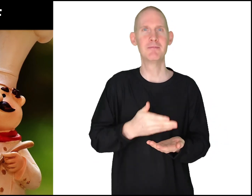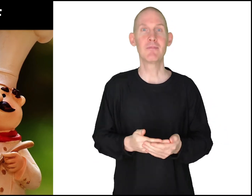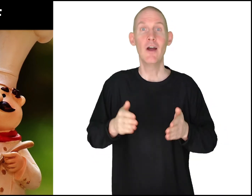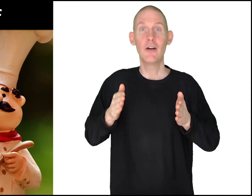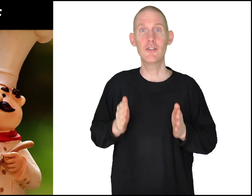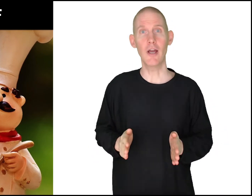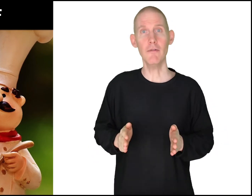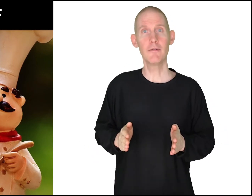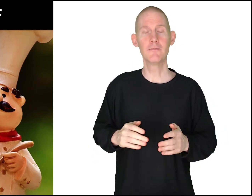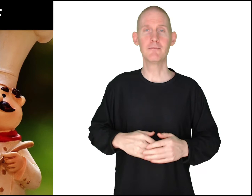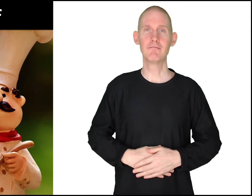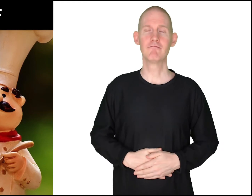Chef,